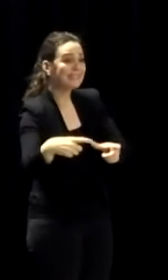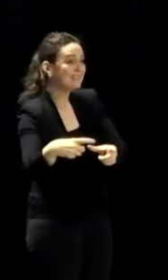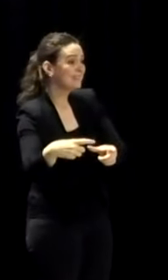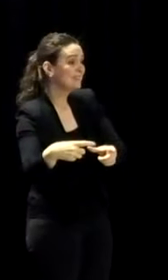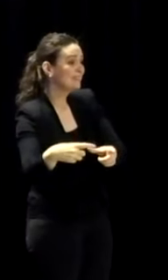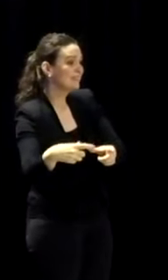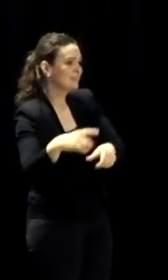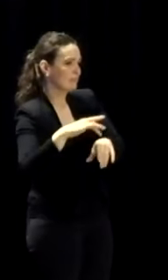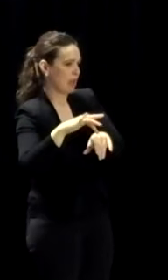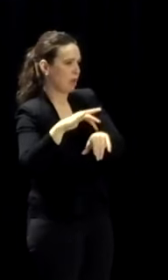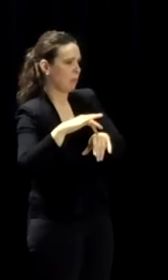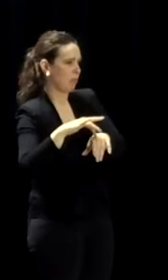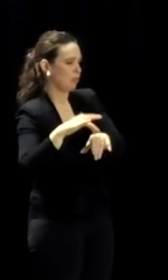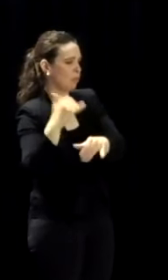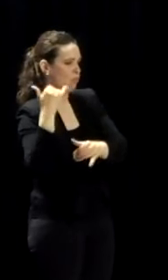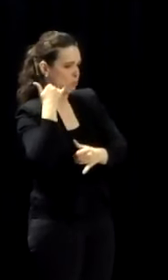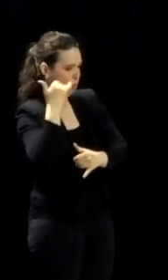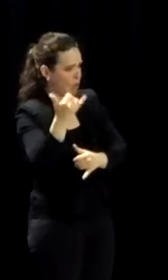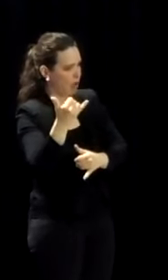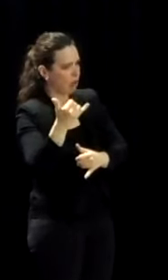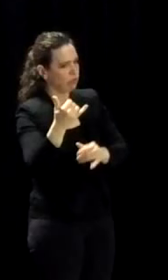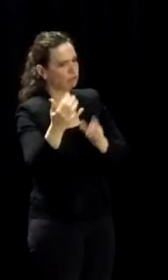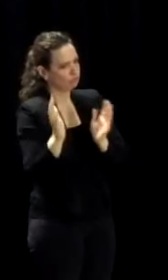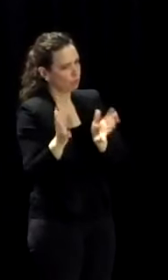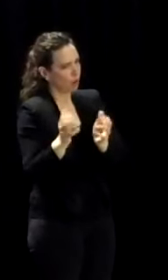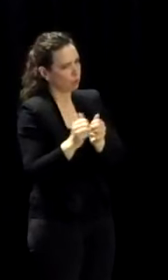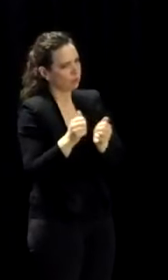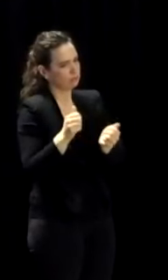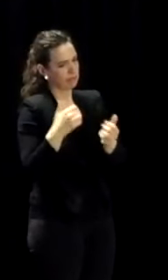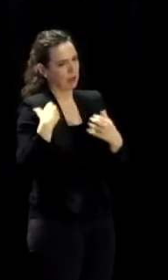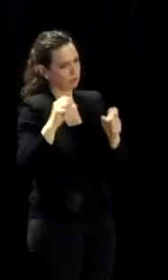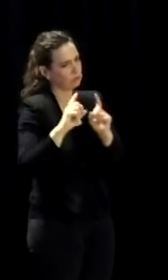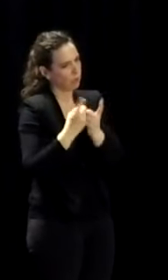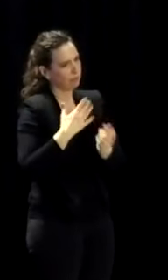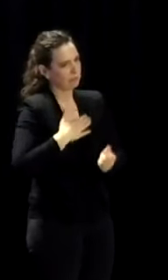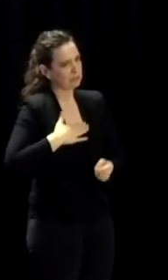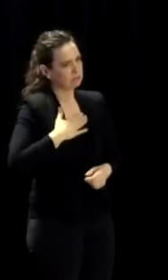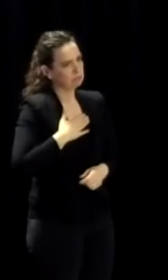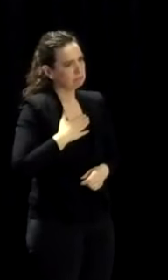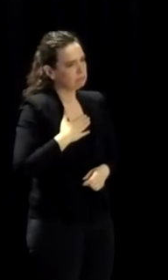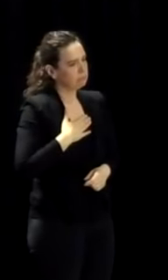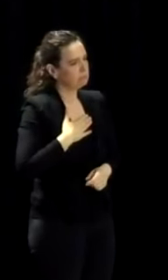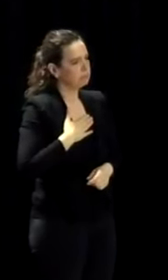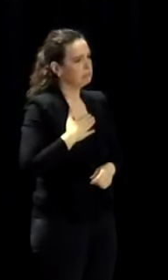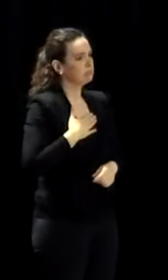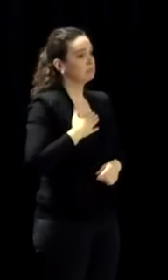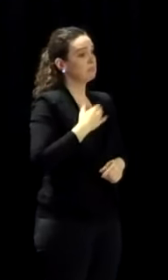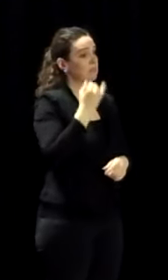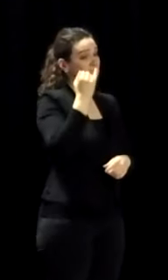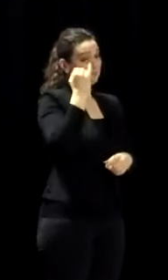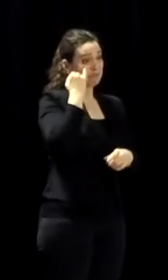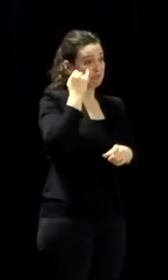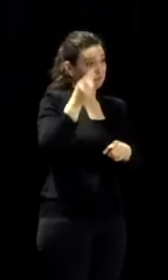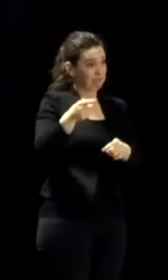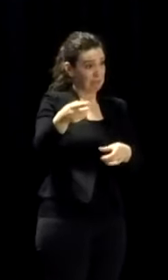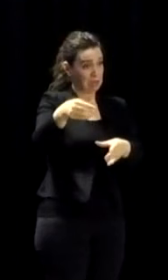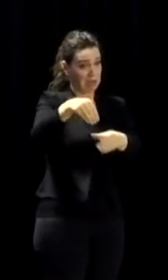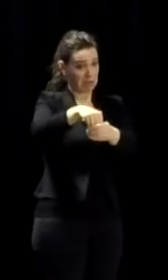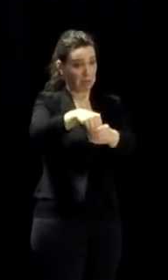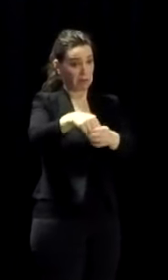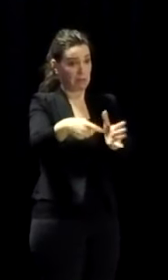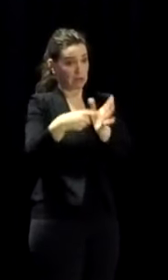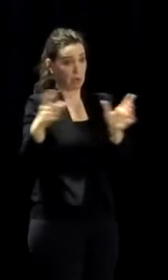That's important, but those in quarantine, if they get to be symptomatic, need to contact their doctor so that the doctor can give